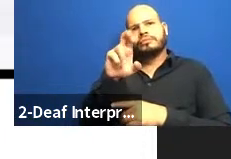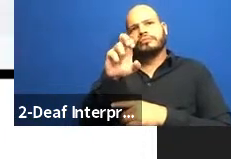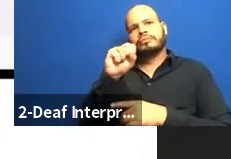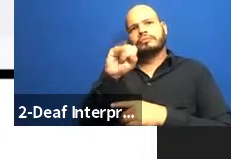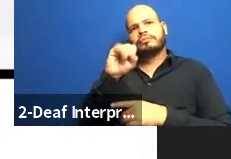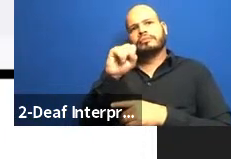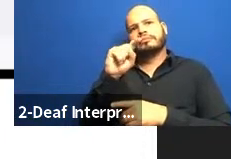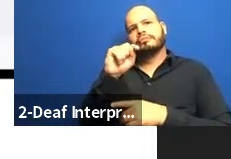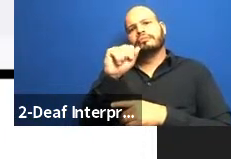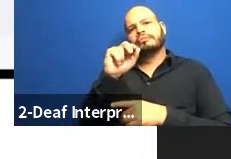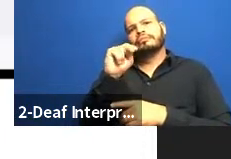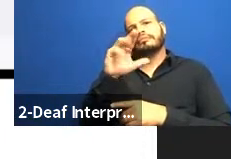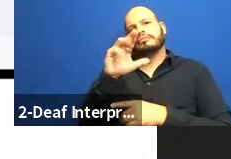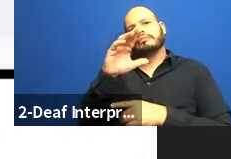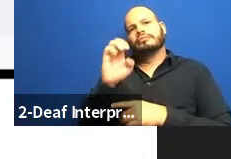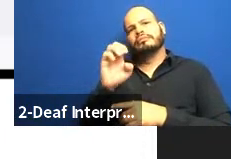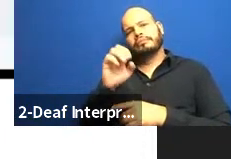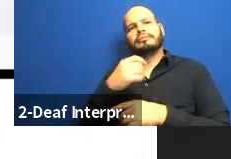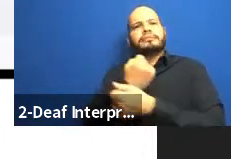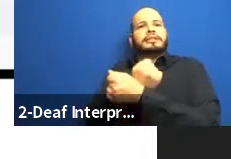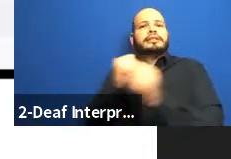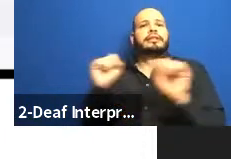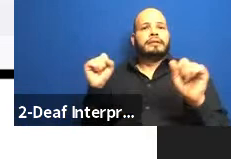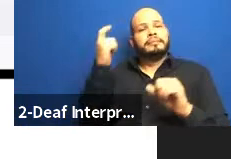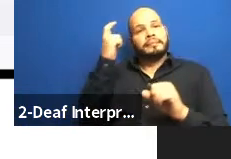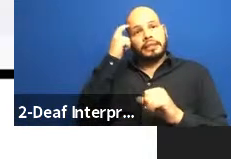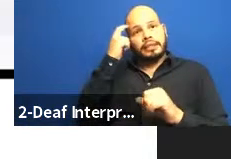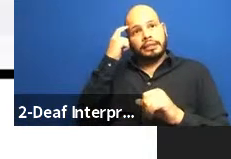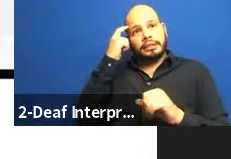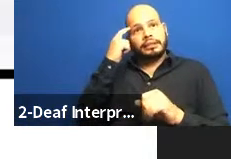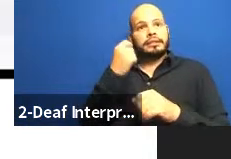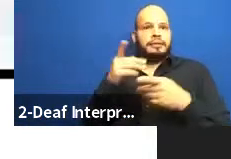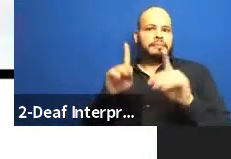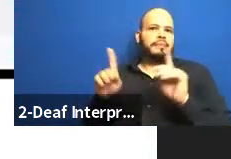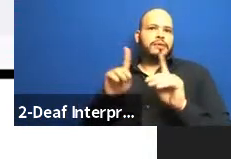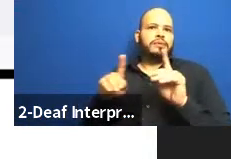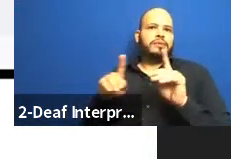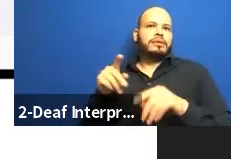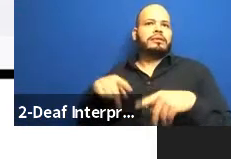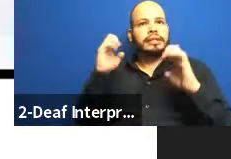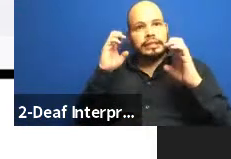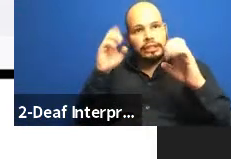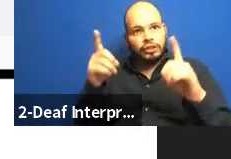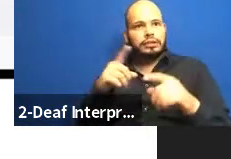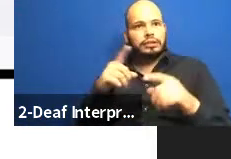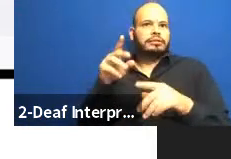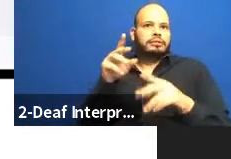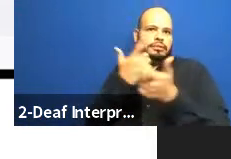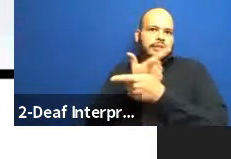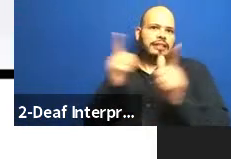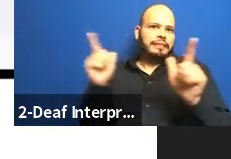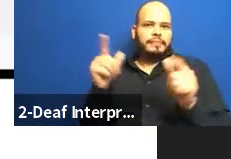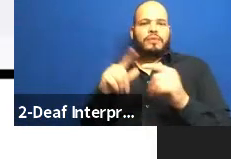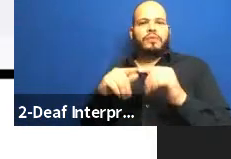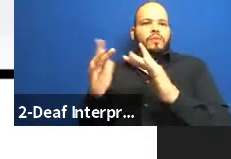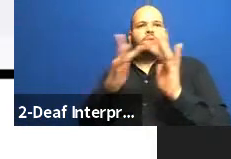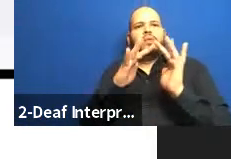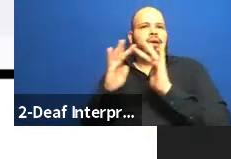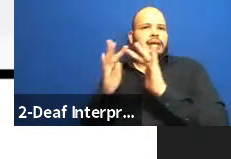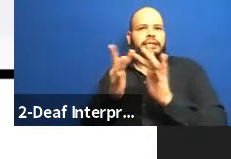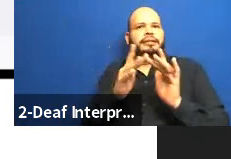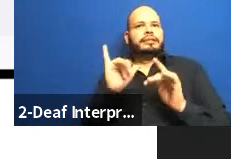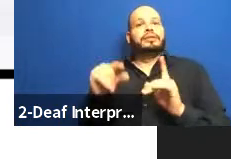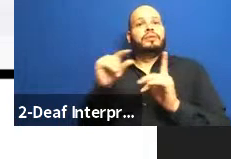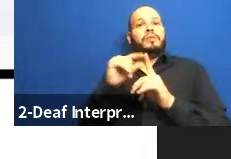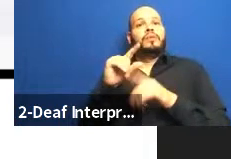webinar on school leadership, which is going to be on November 16th, featuring Sagnita Salazar,